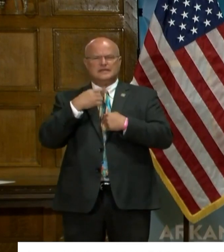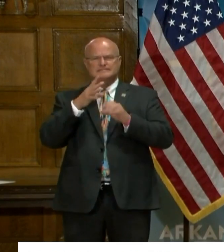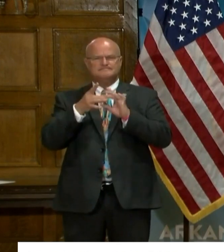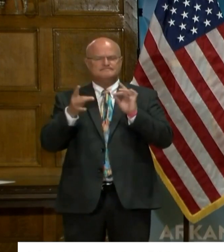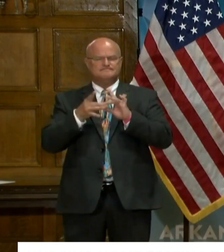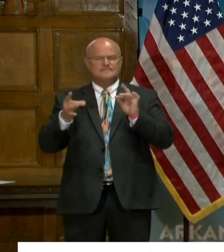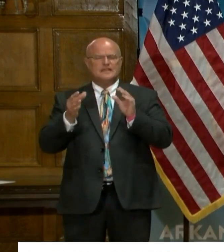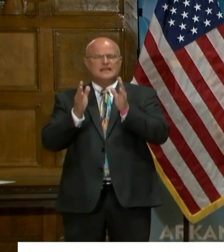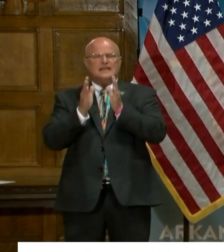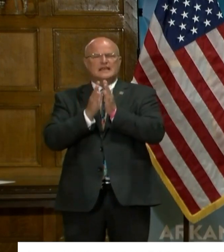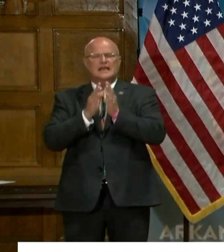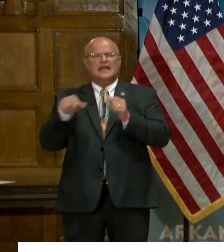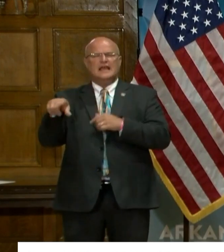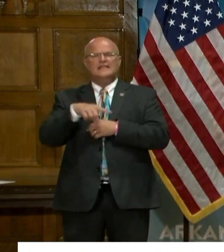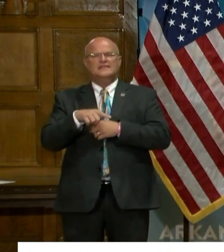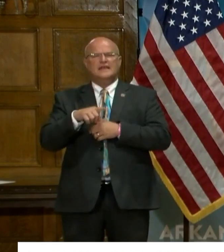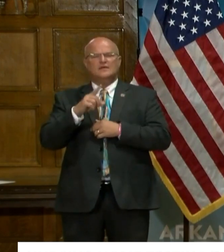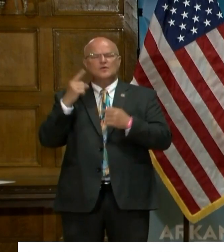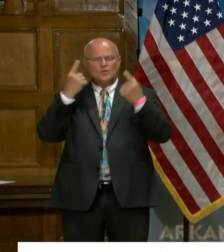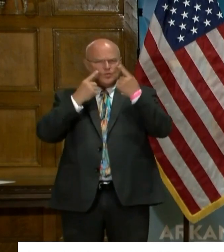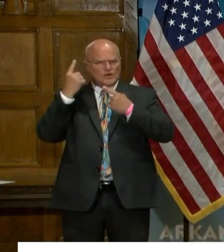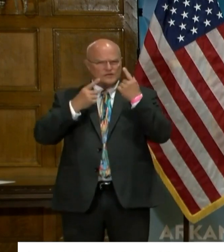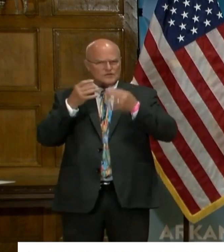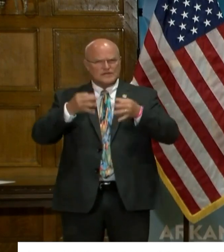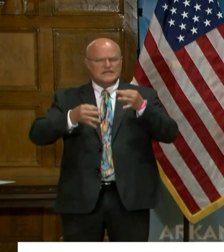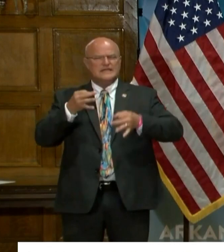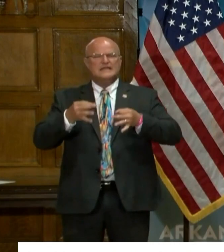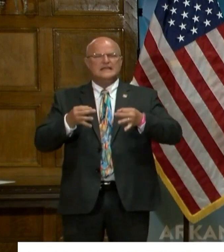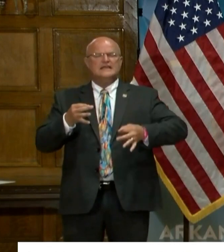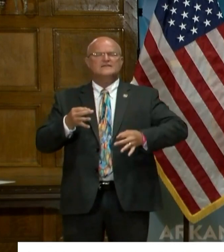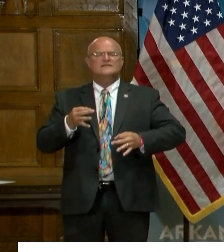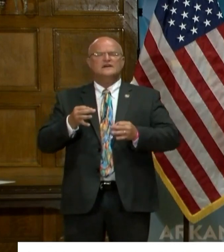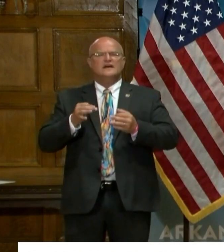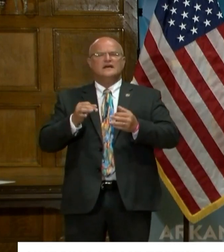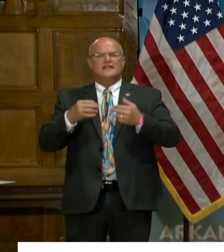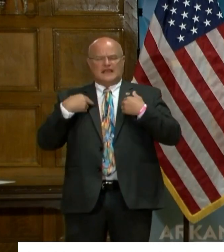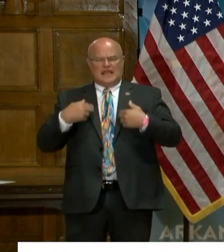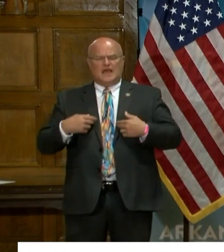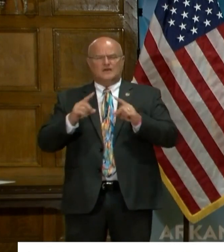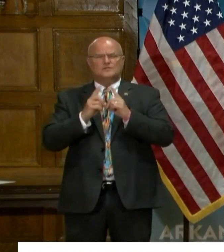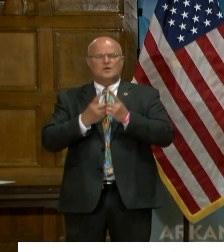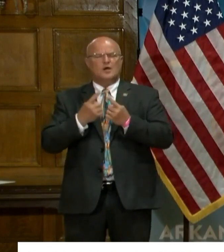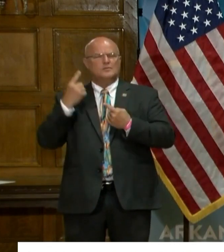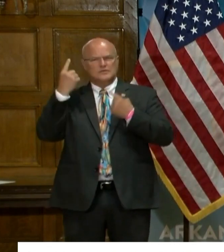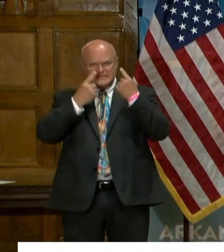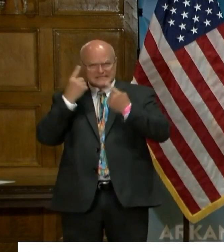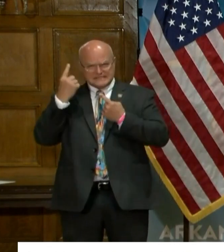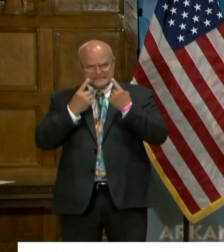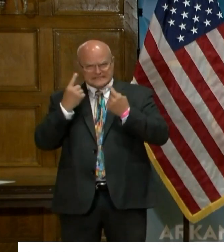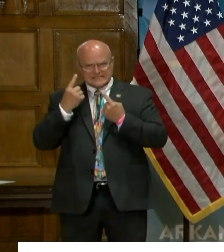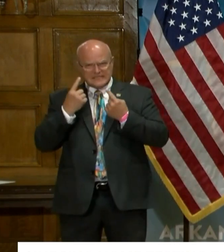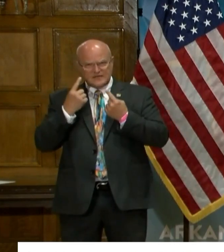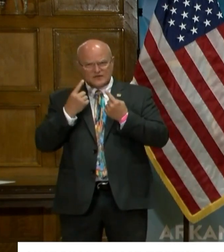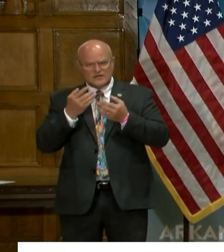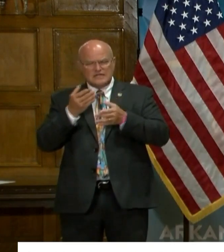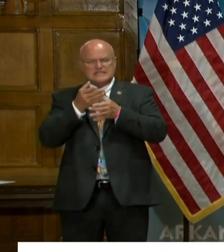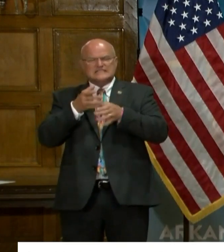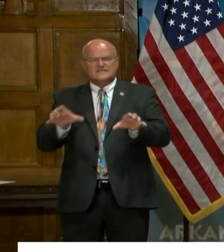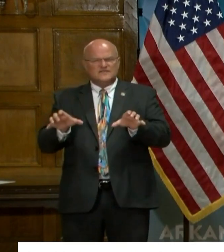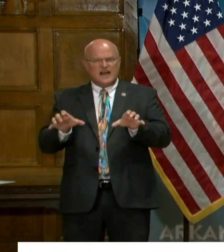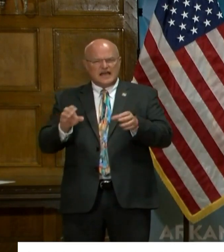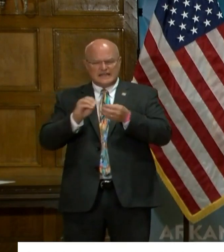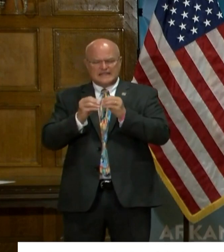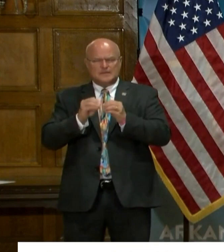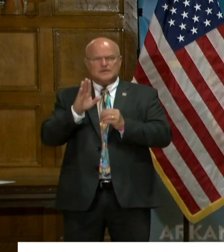and they were wondering if the health department would consider dividing any of